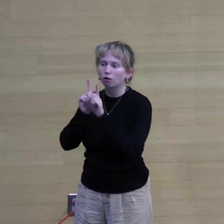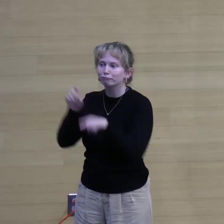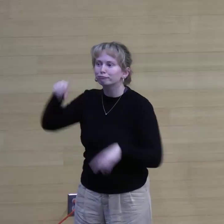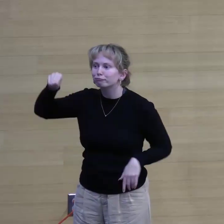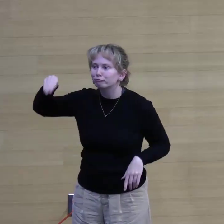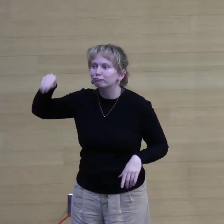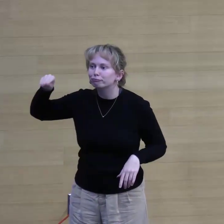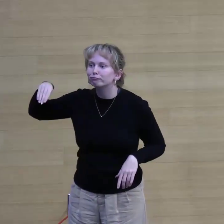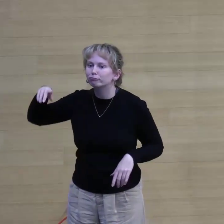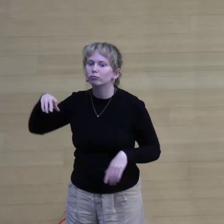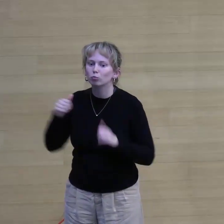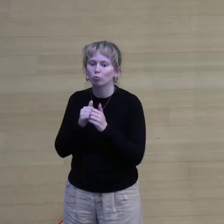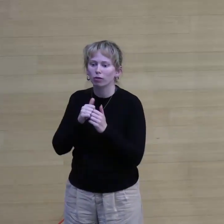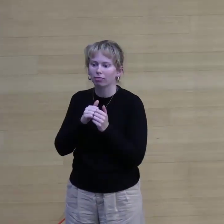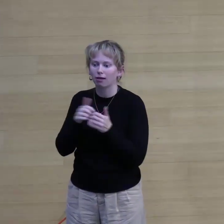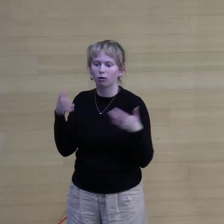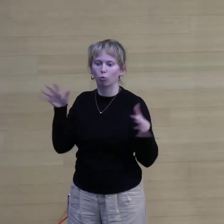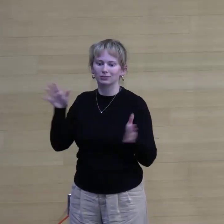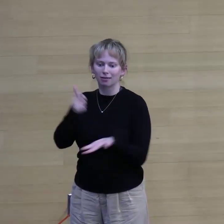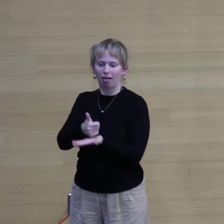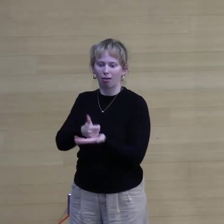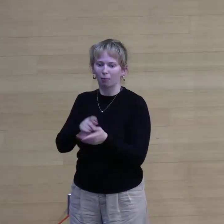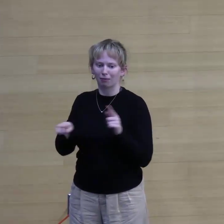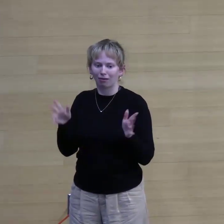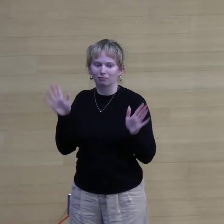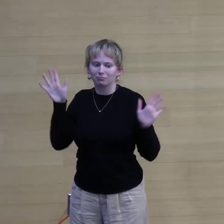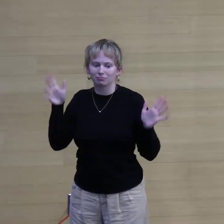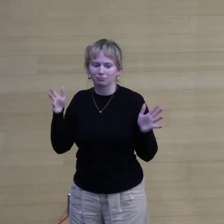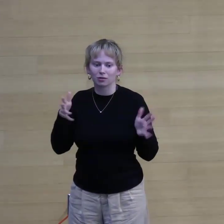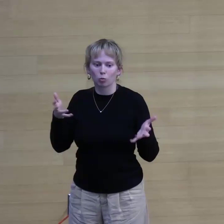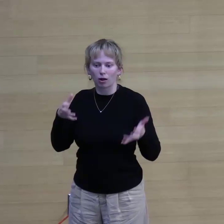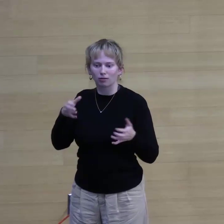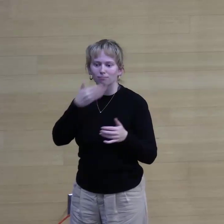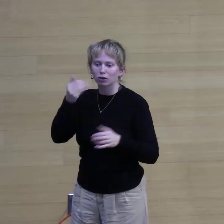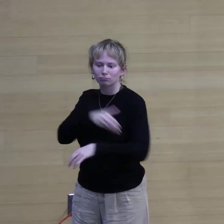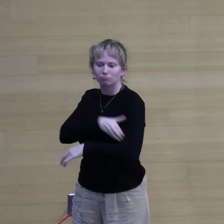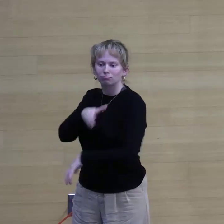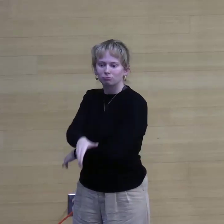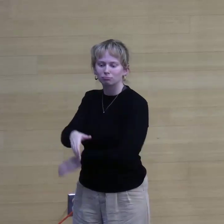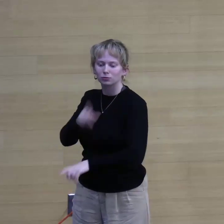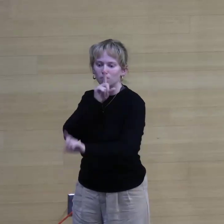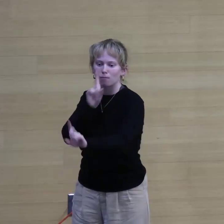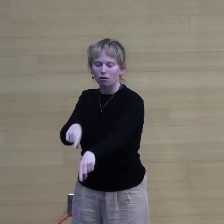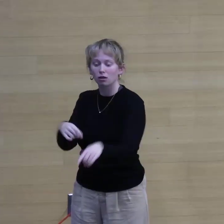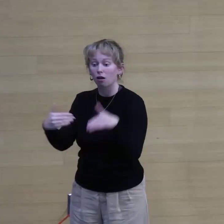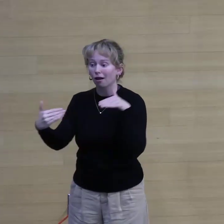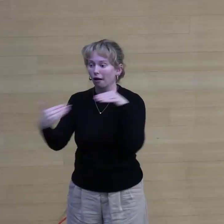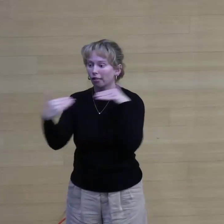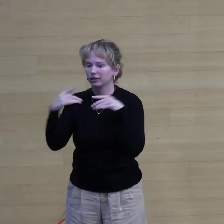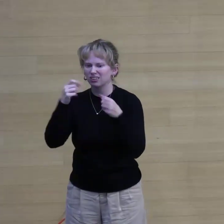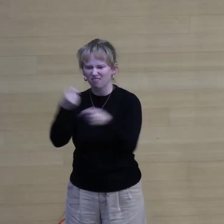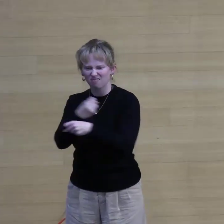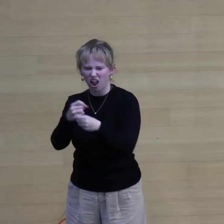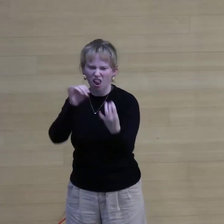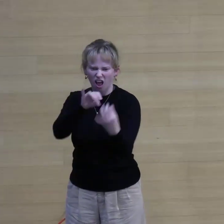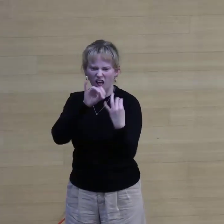with unwanted help. And I didn't like that. I wanted a more empowered response. Other colleagues might be fighting